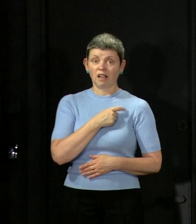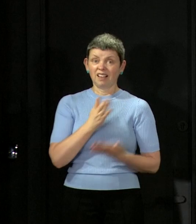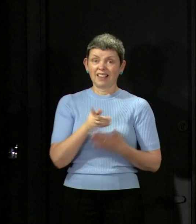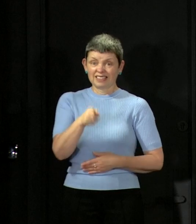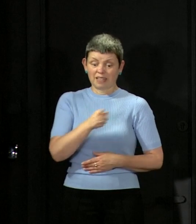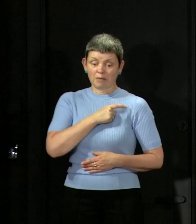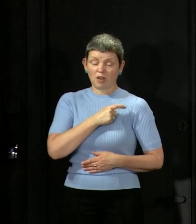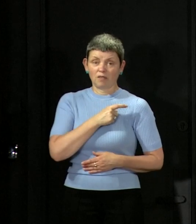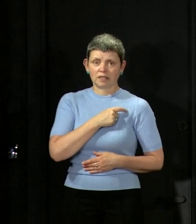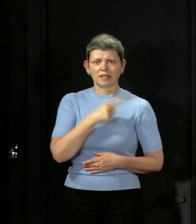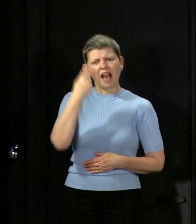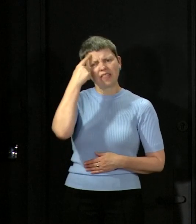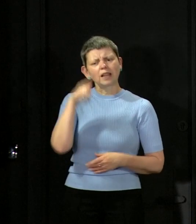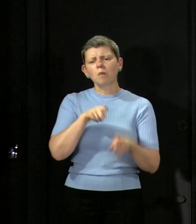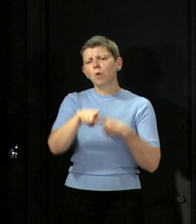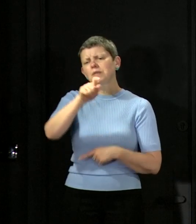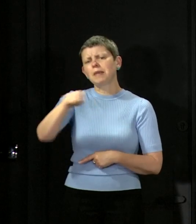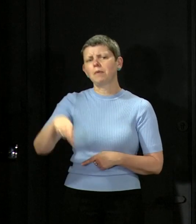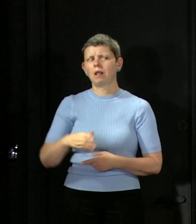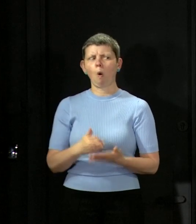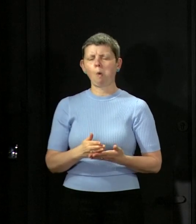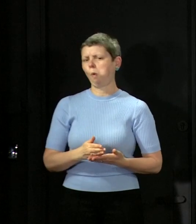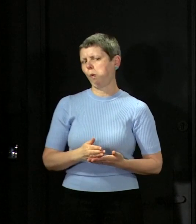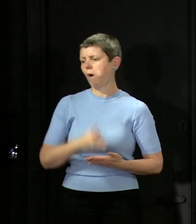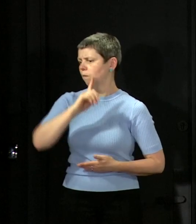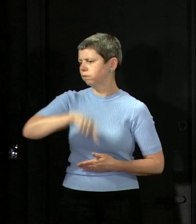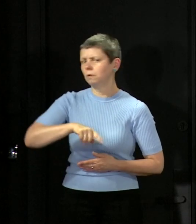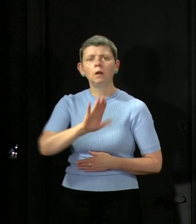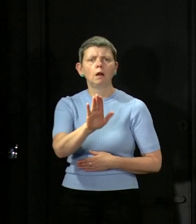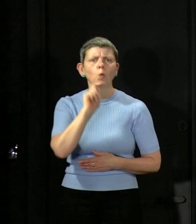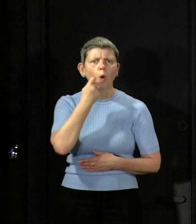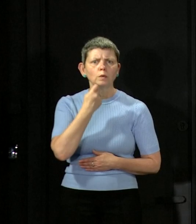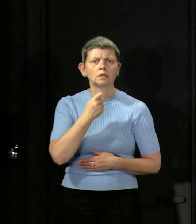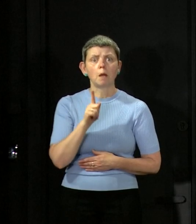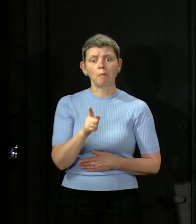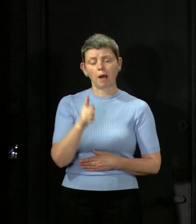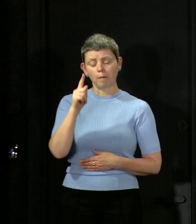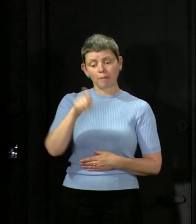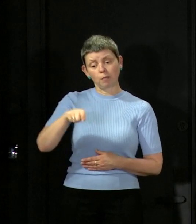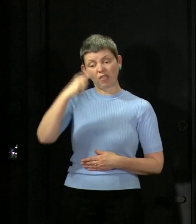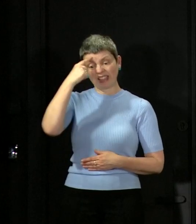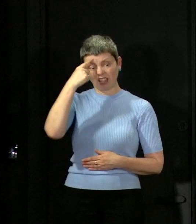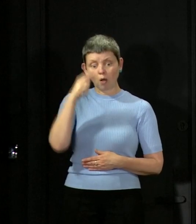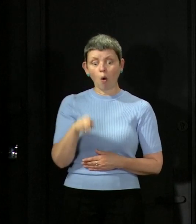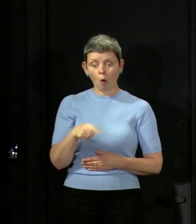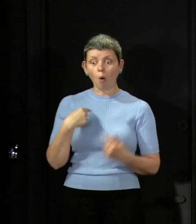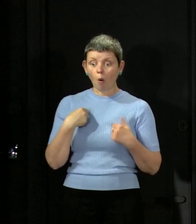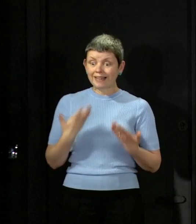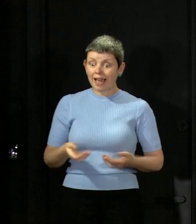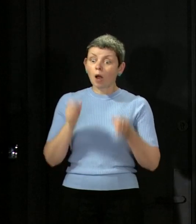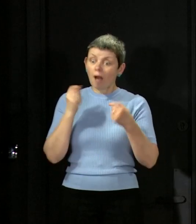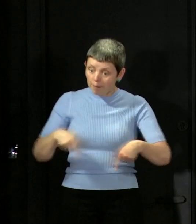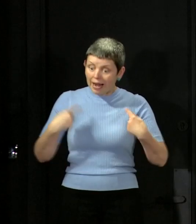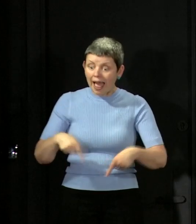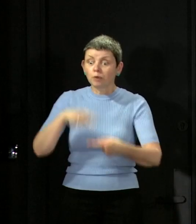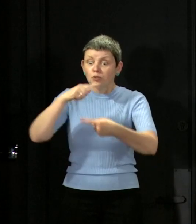the rules, because I don't think the majority of people will do that. But people thinking that they've got a bit more license to do things than